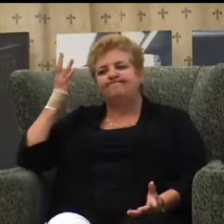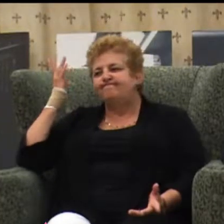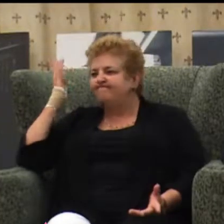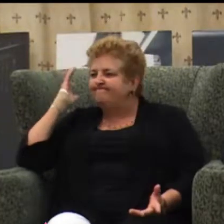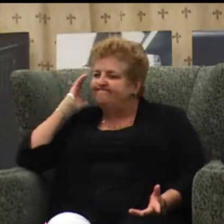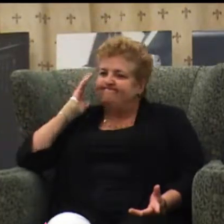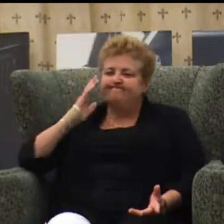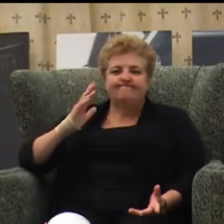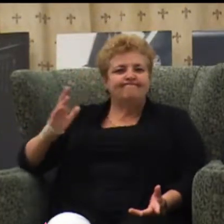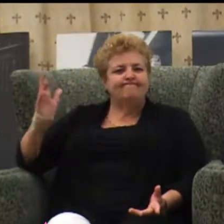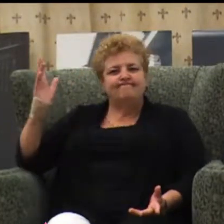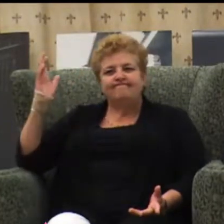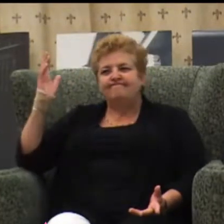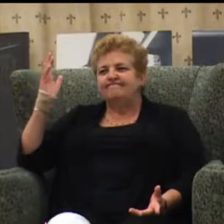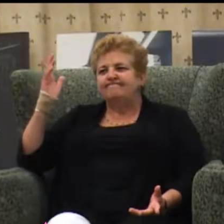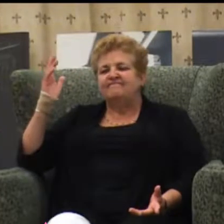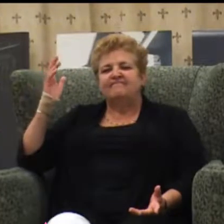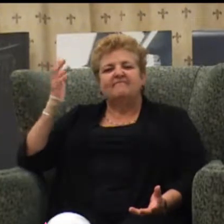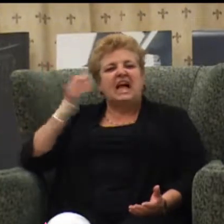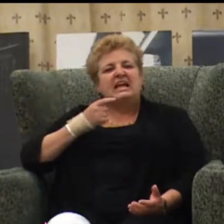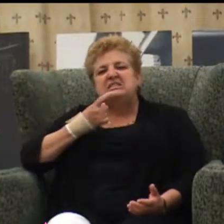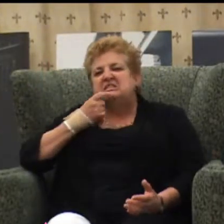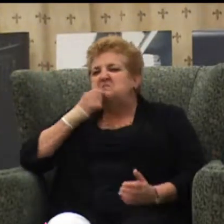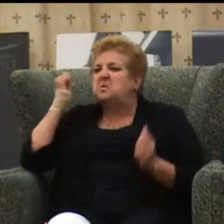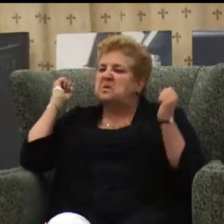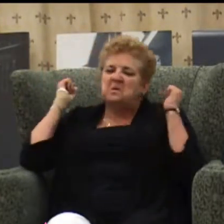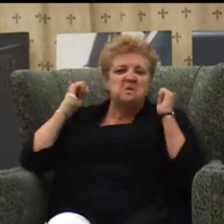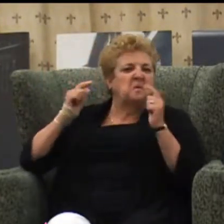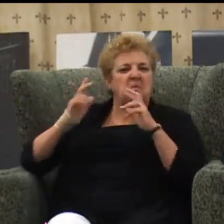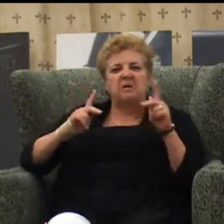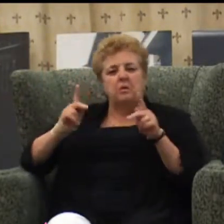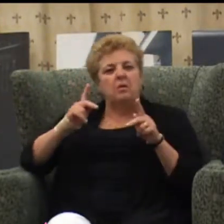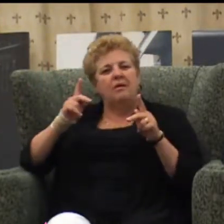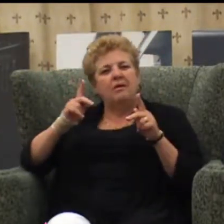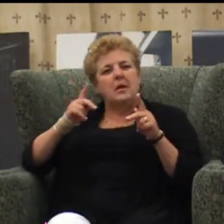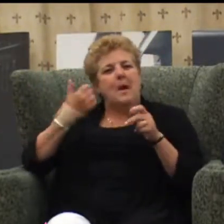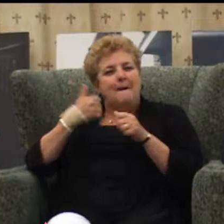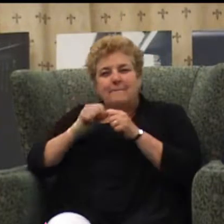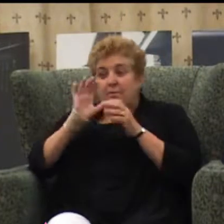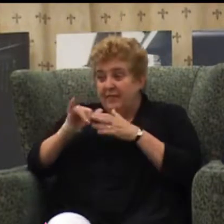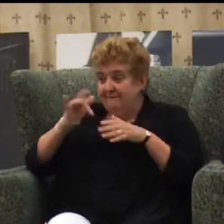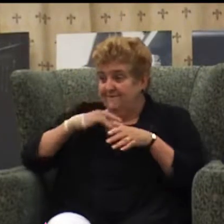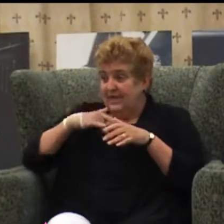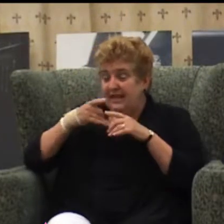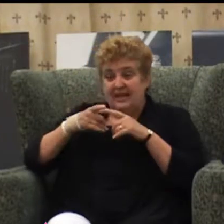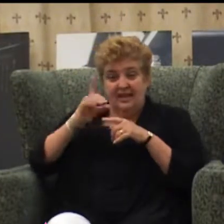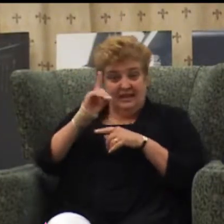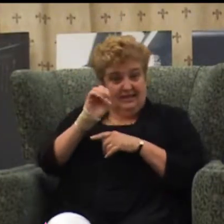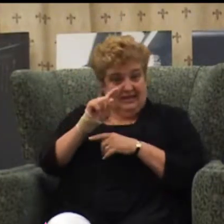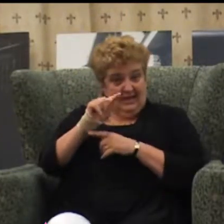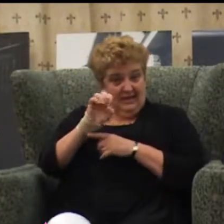You know, I'd let everybody down one more time. Remember that great feeling in detox? Some of you guys are probably just